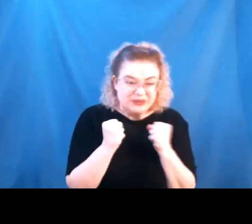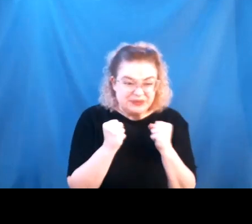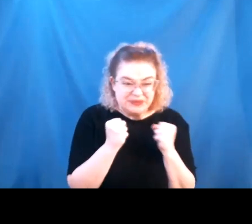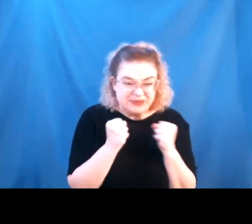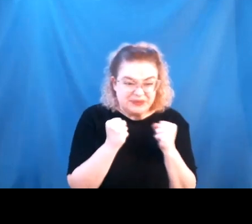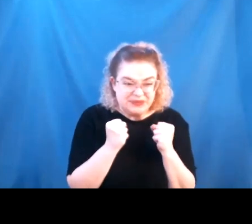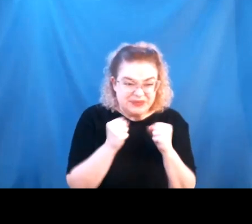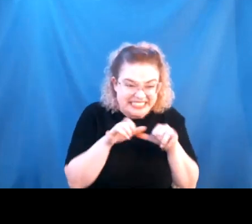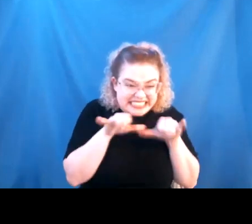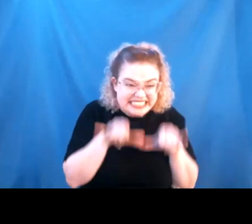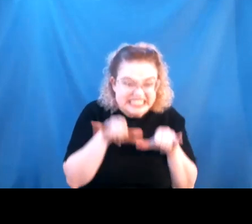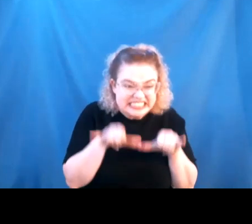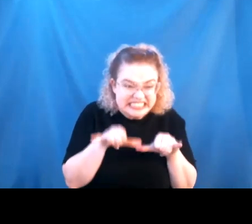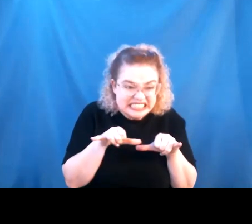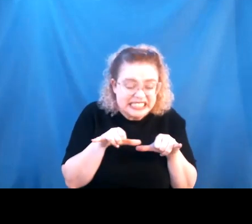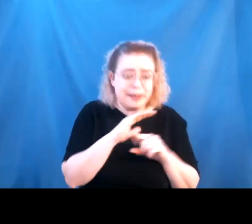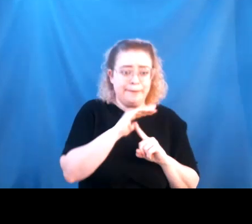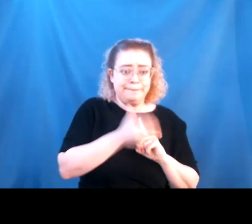much fun either.